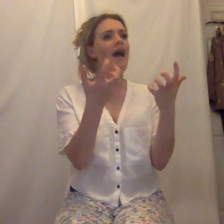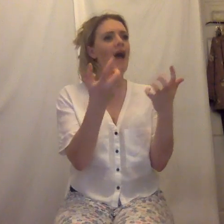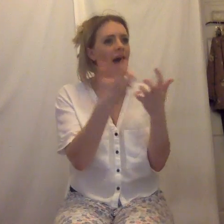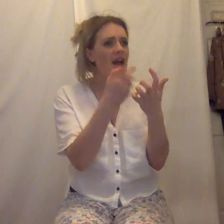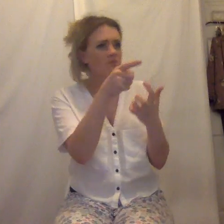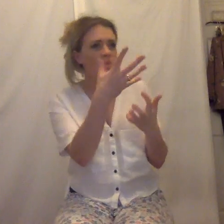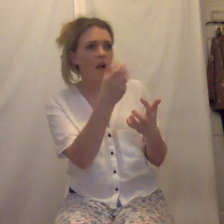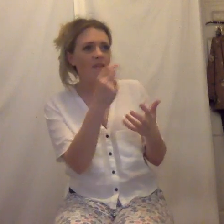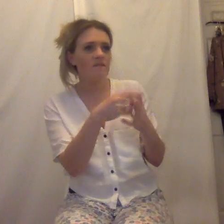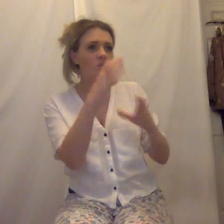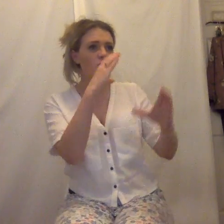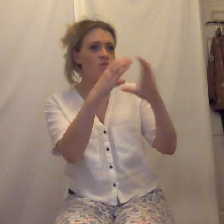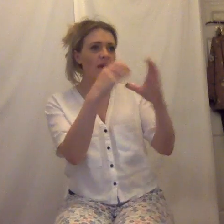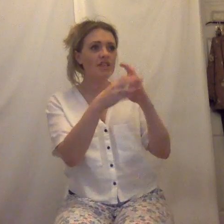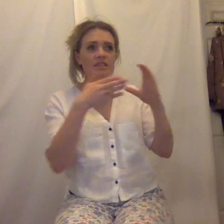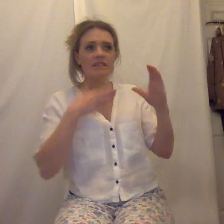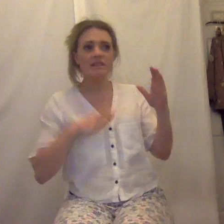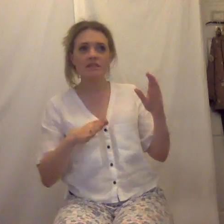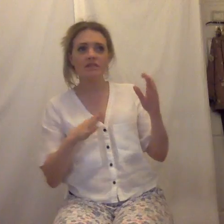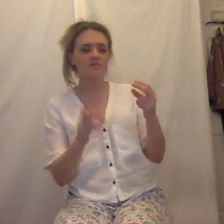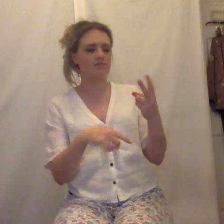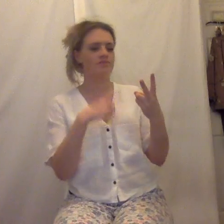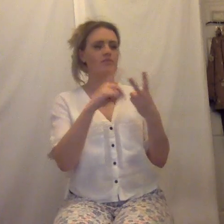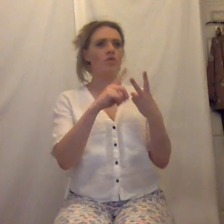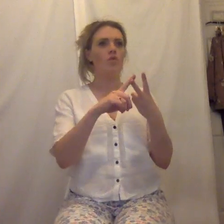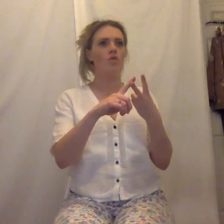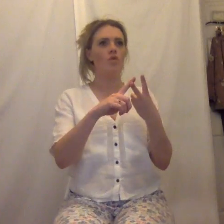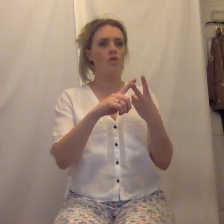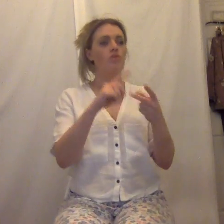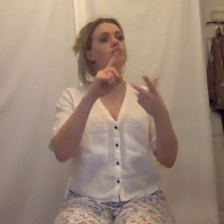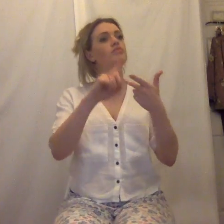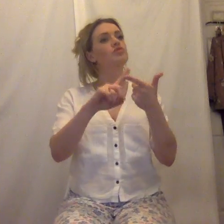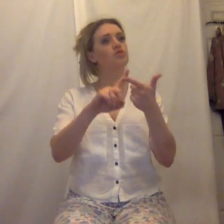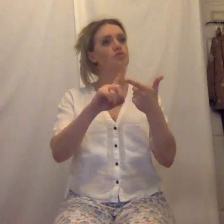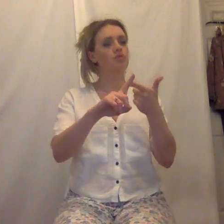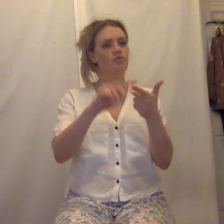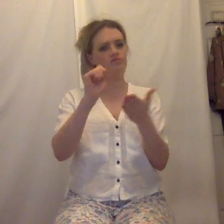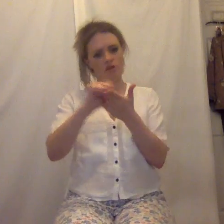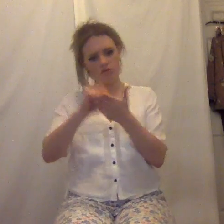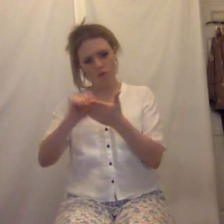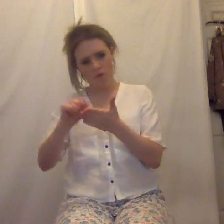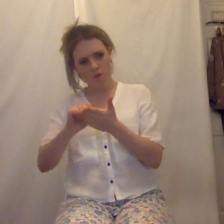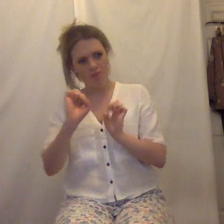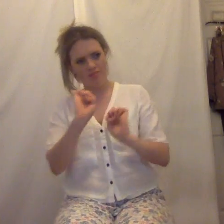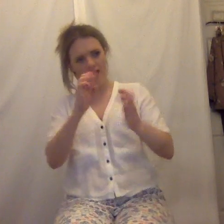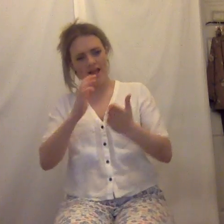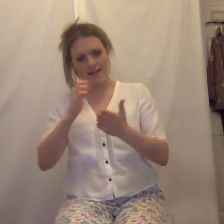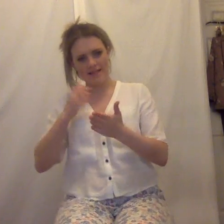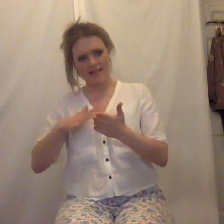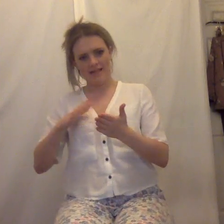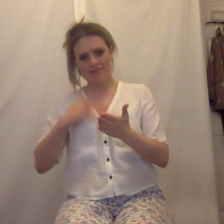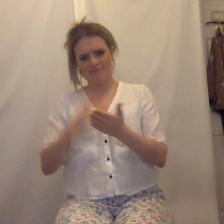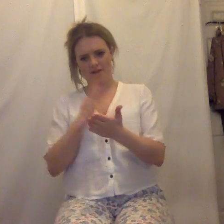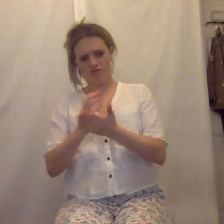their needs. Number 2, record those needs clearly in a set way. 3, highlight or flag